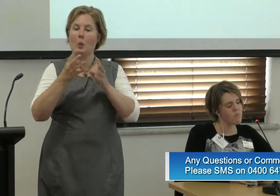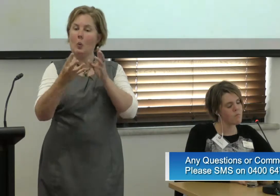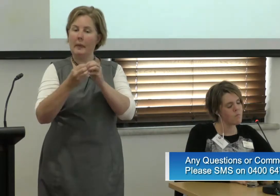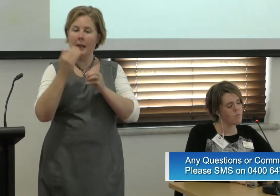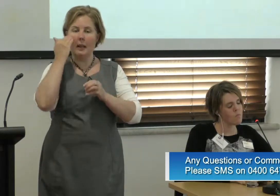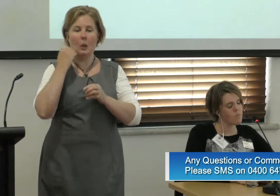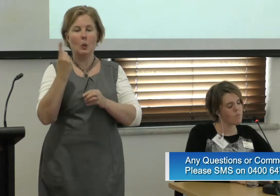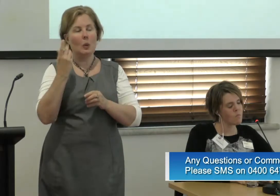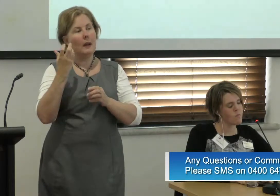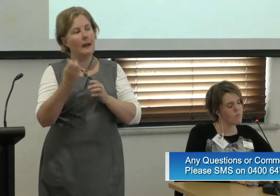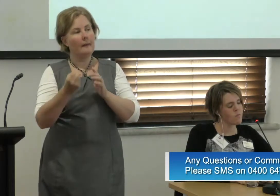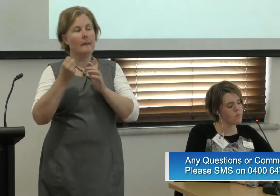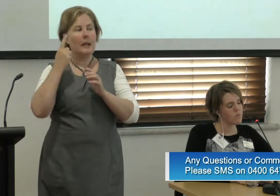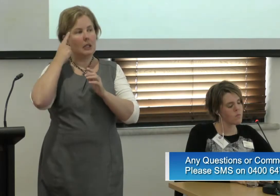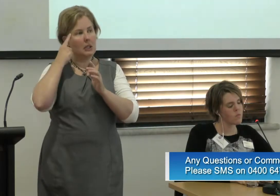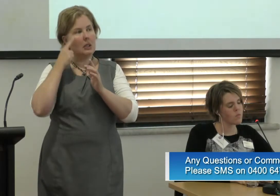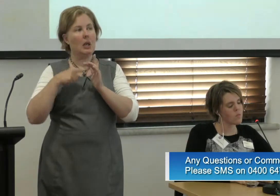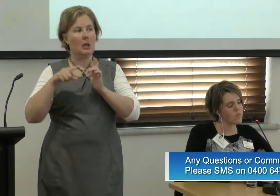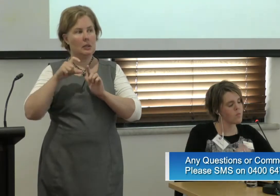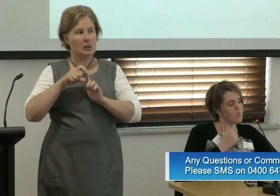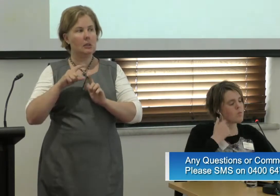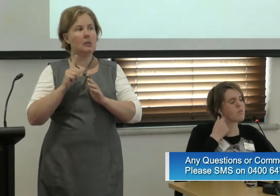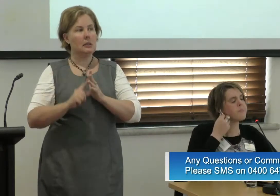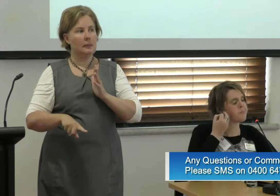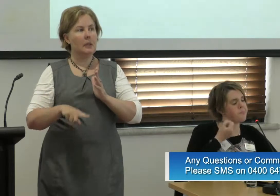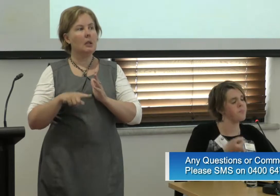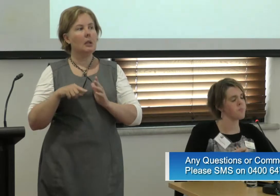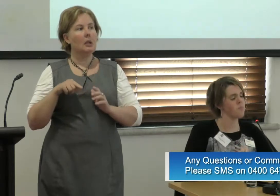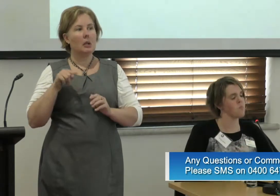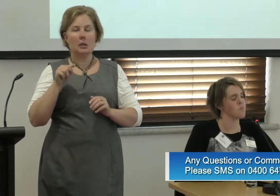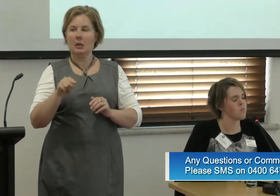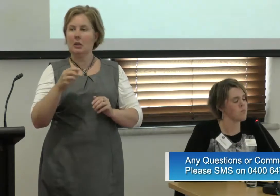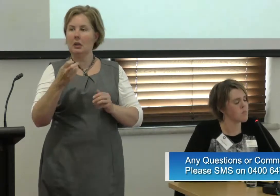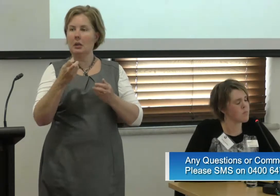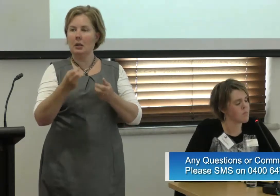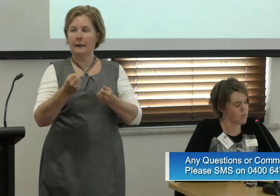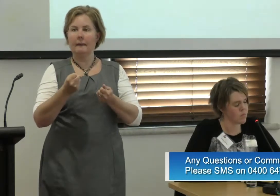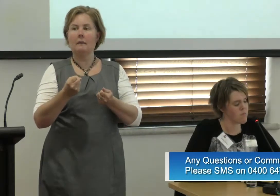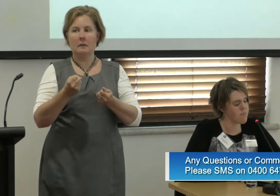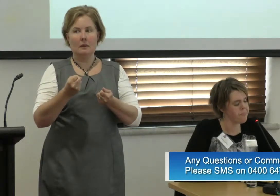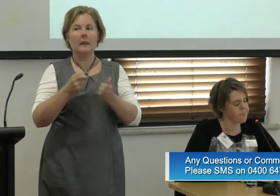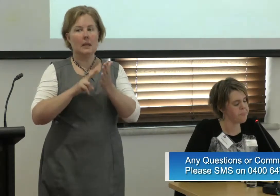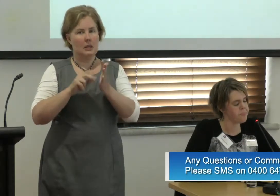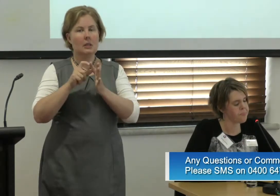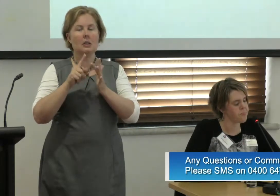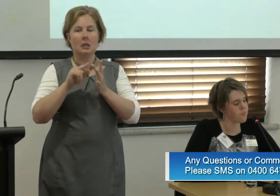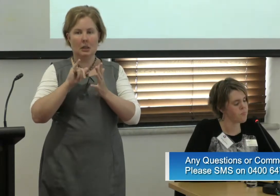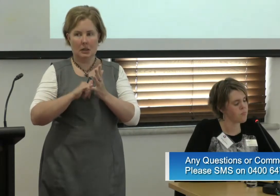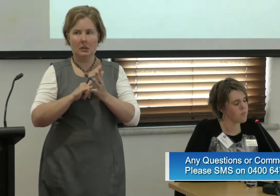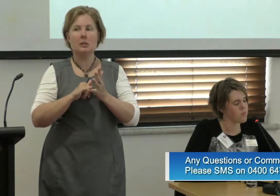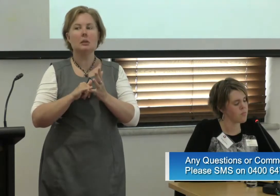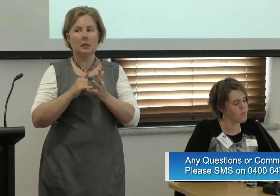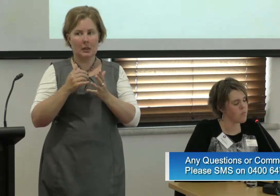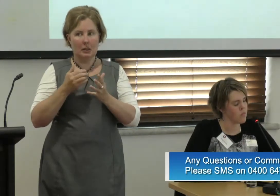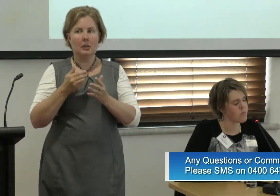who was lucky enough to get an NDIS package. But as she's not quite 65, but she's